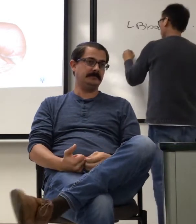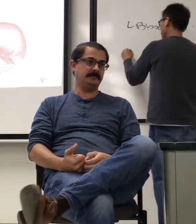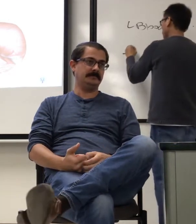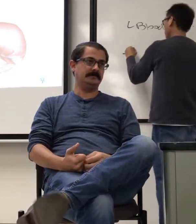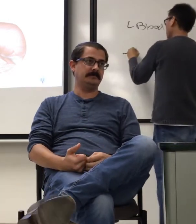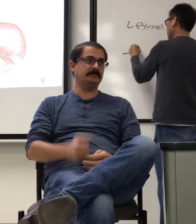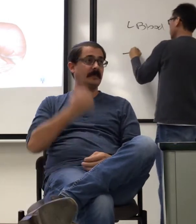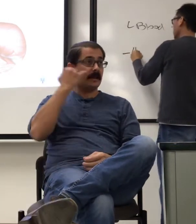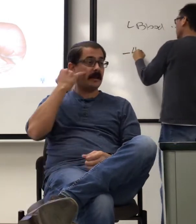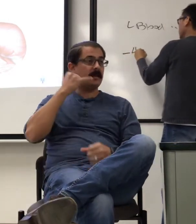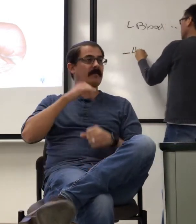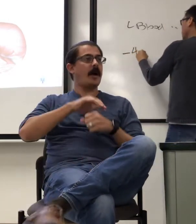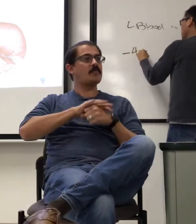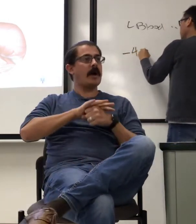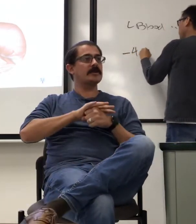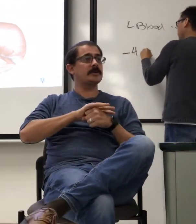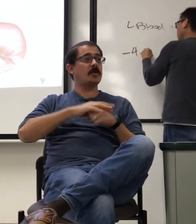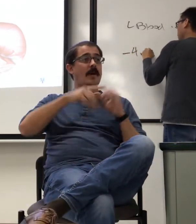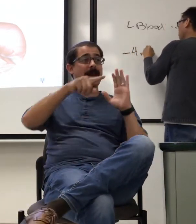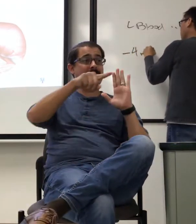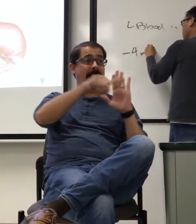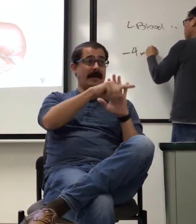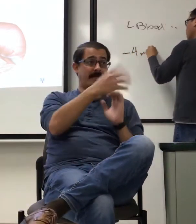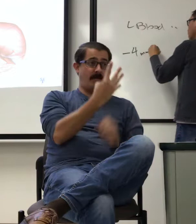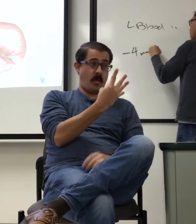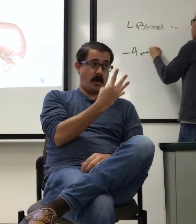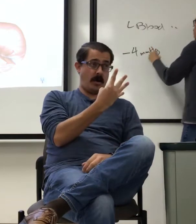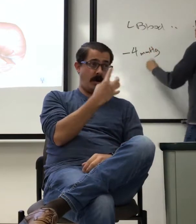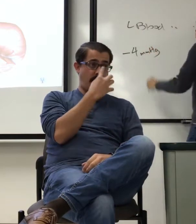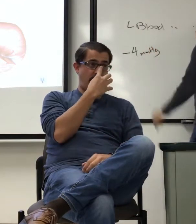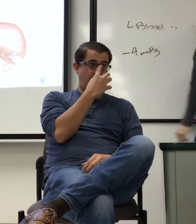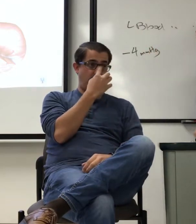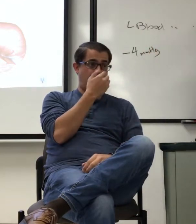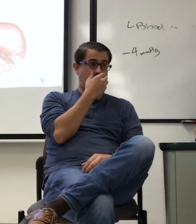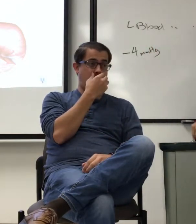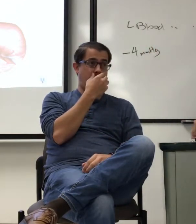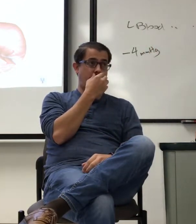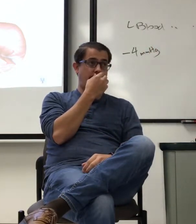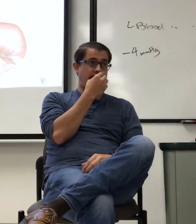if pressure was -4,